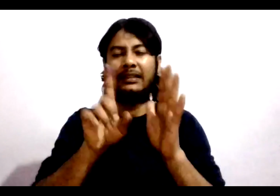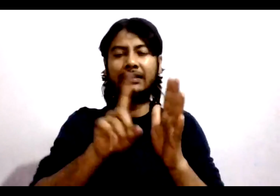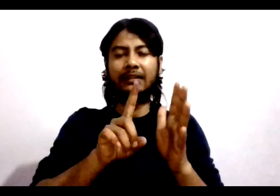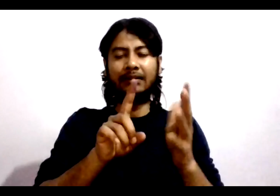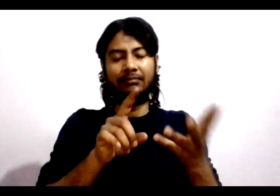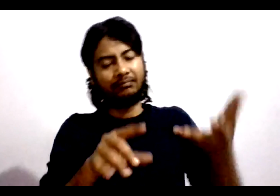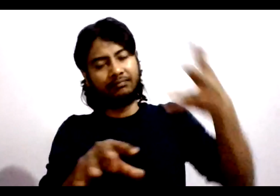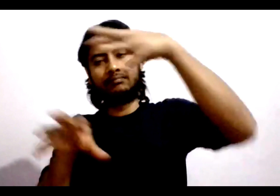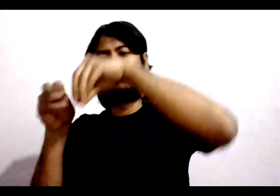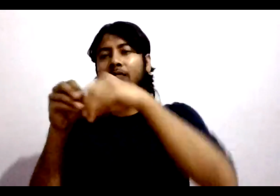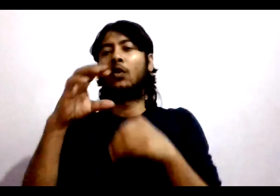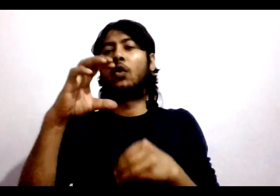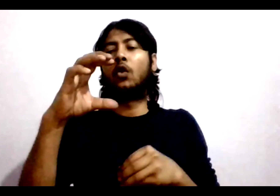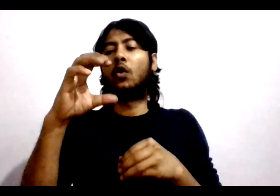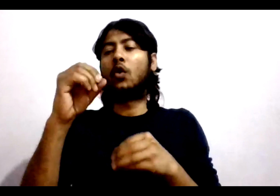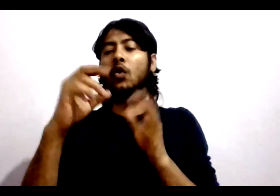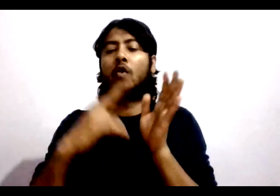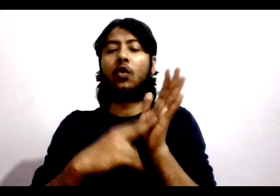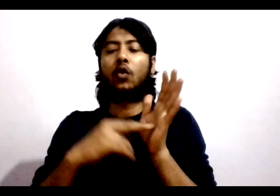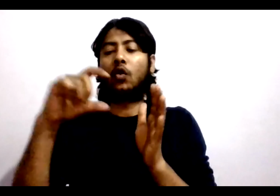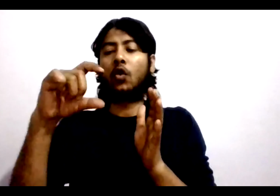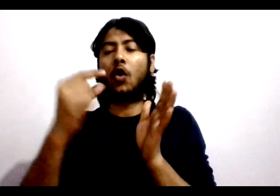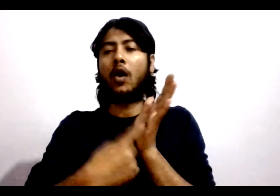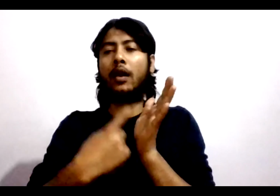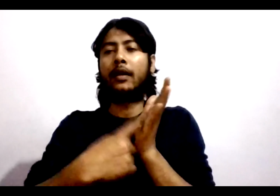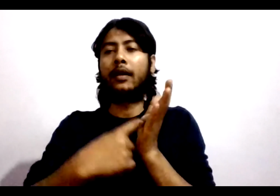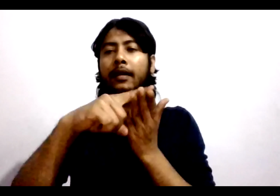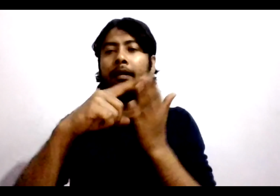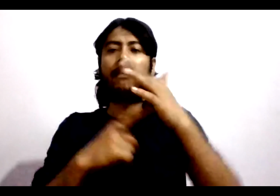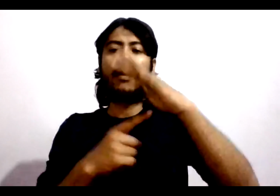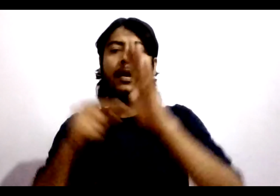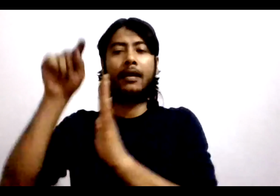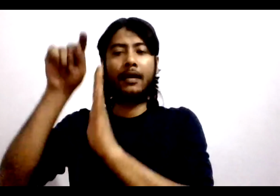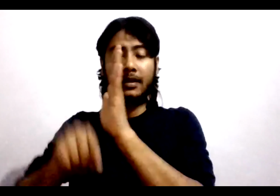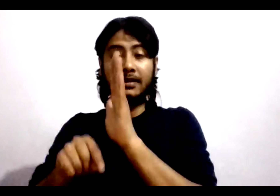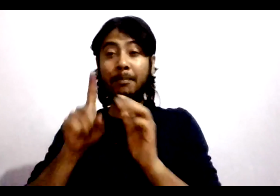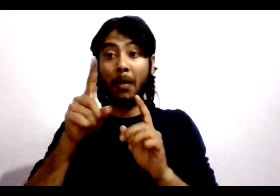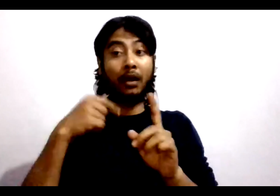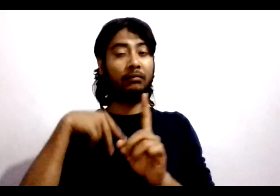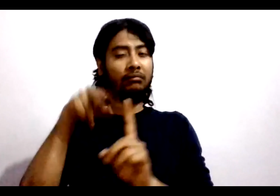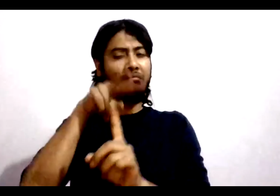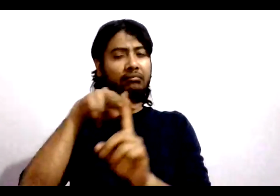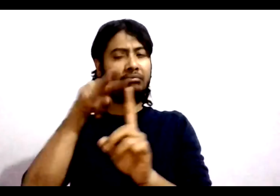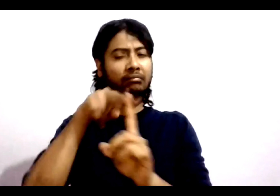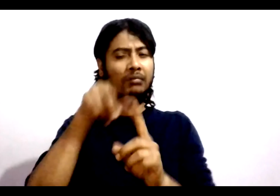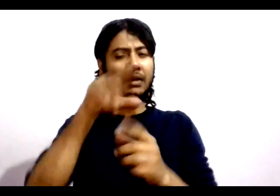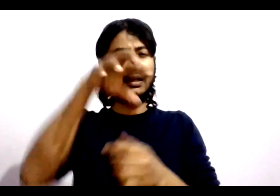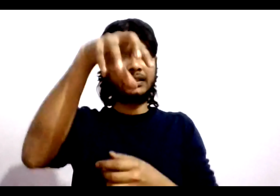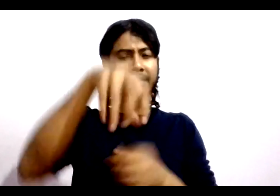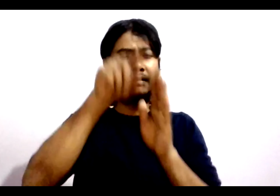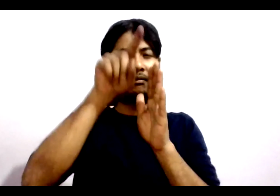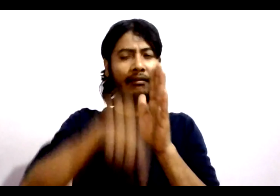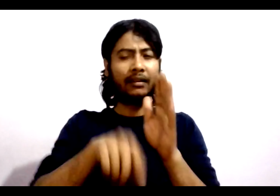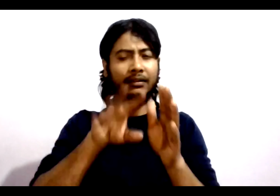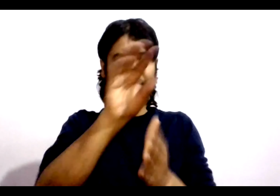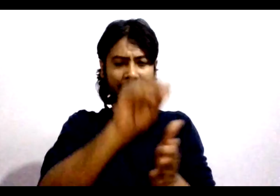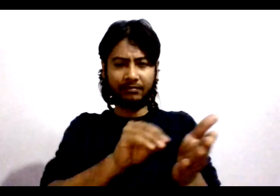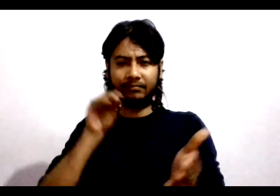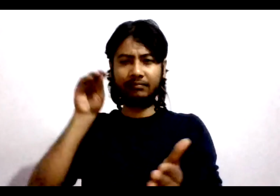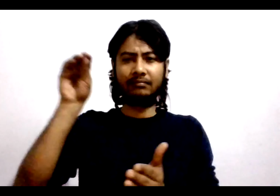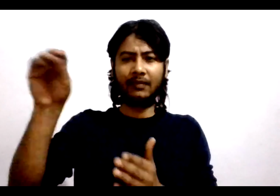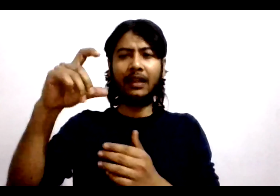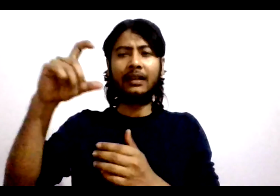say by bringing, I don't know how much benefit it will have by bringing the subject of disability on the